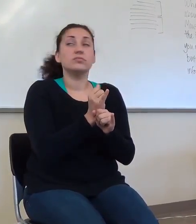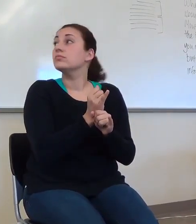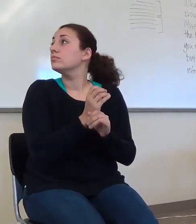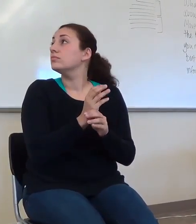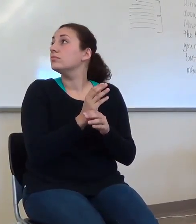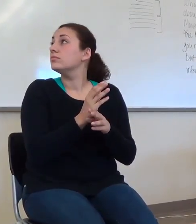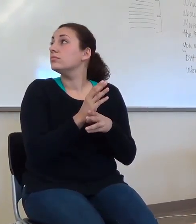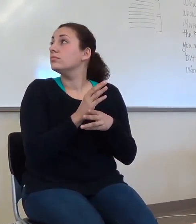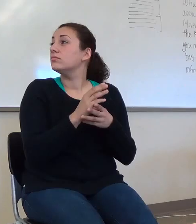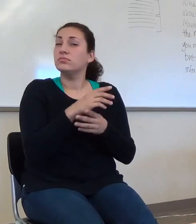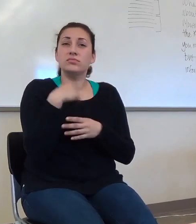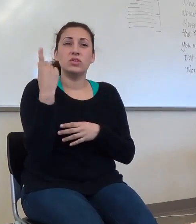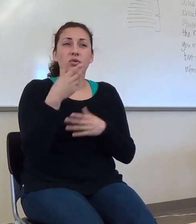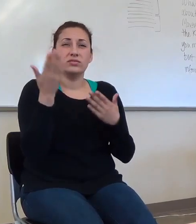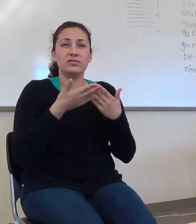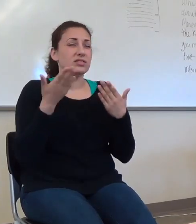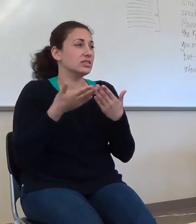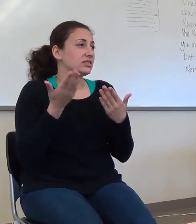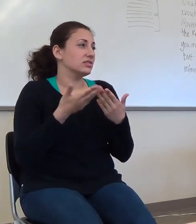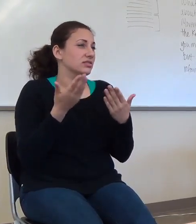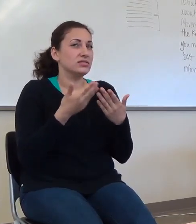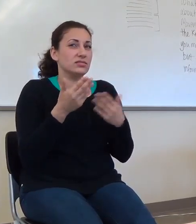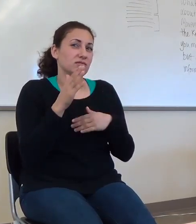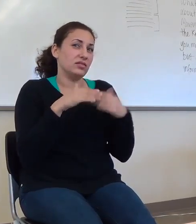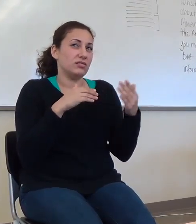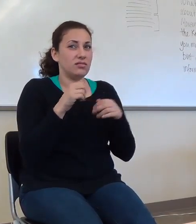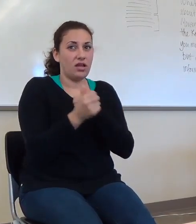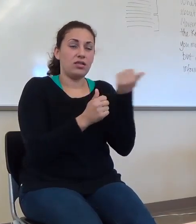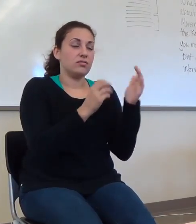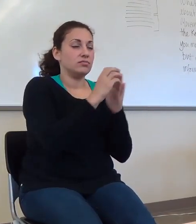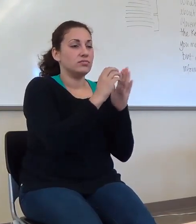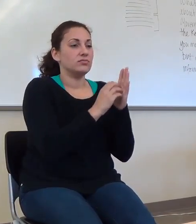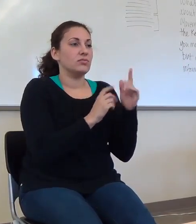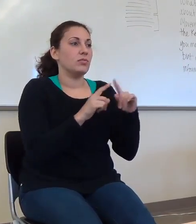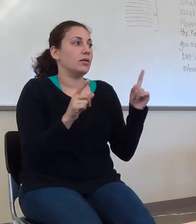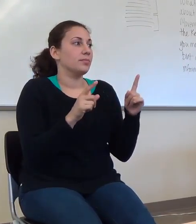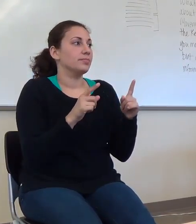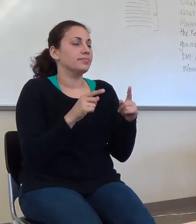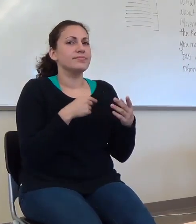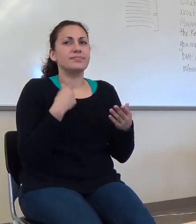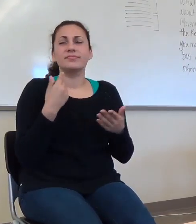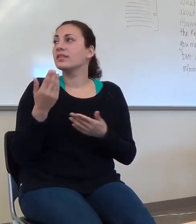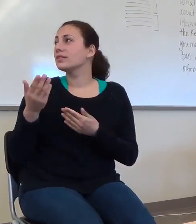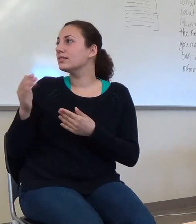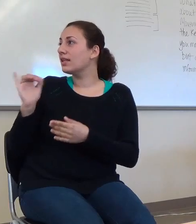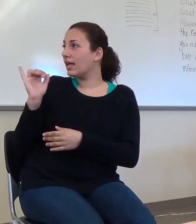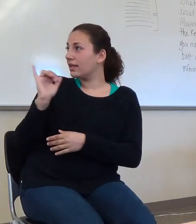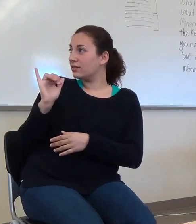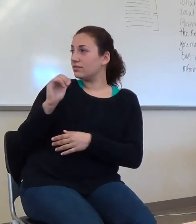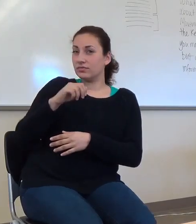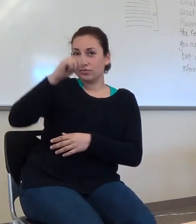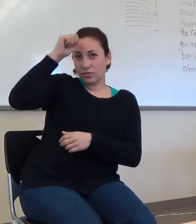easy to, I mean, easier than other things. It's always kind of easy to, like we did with Frances Wright